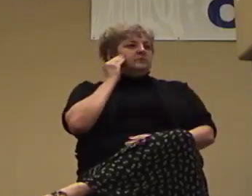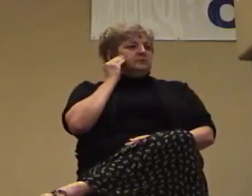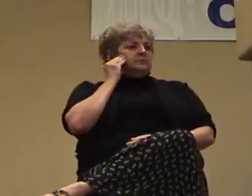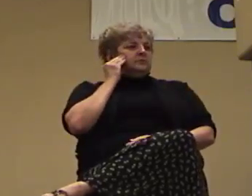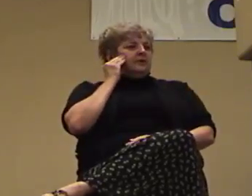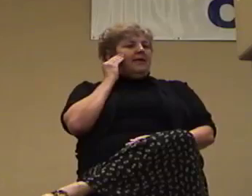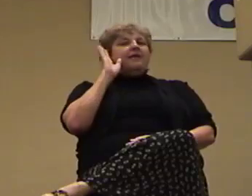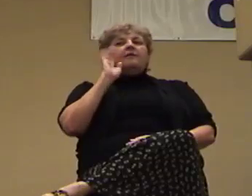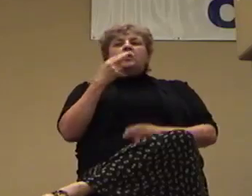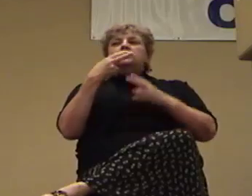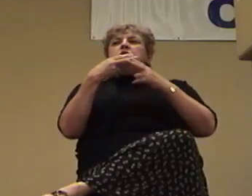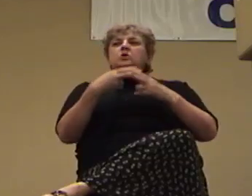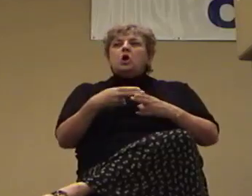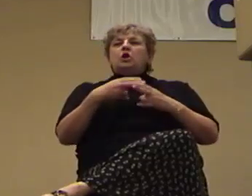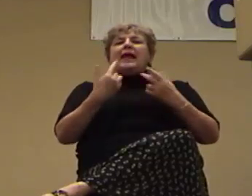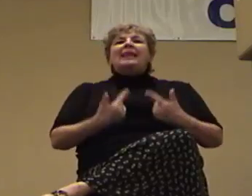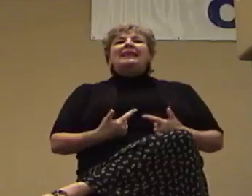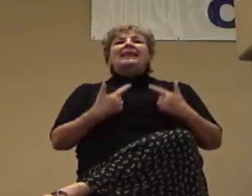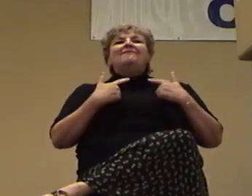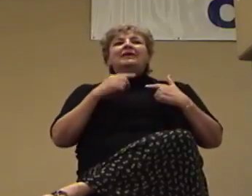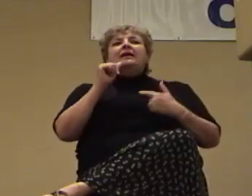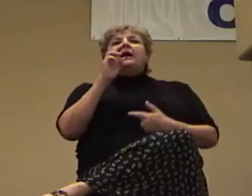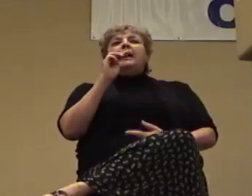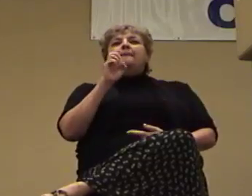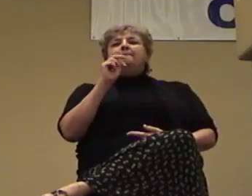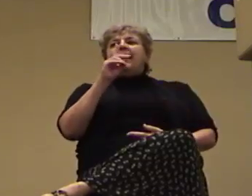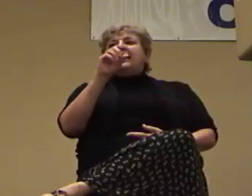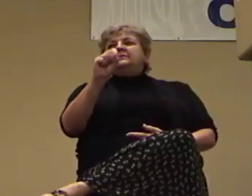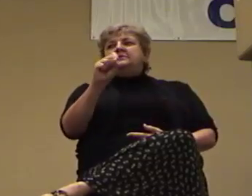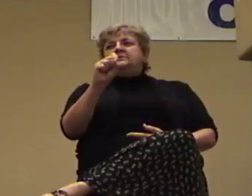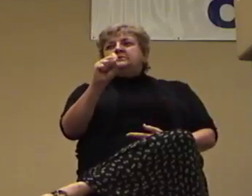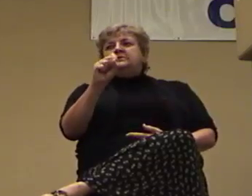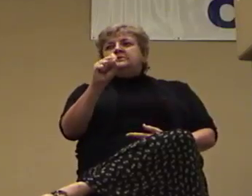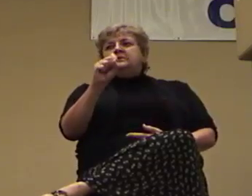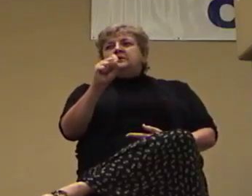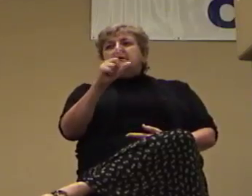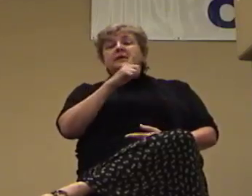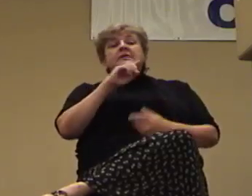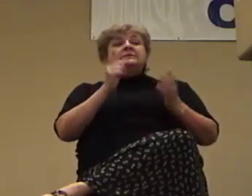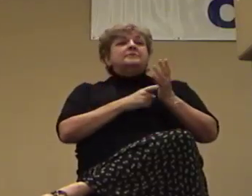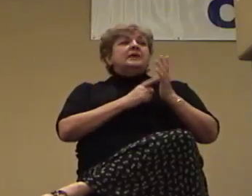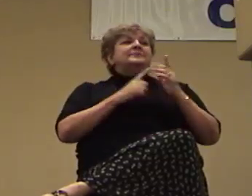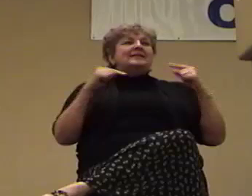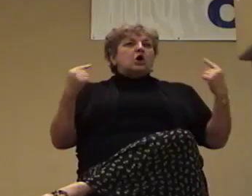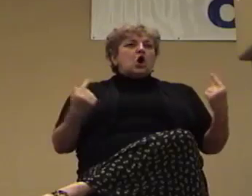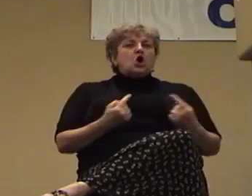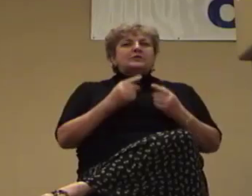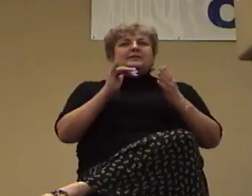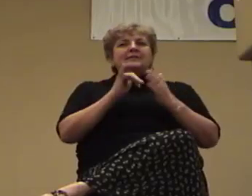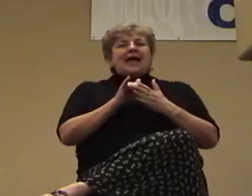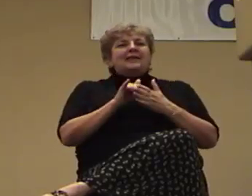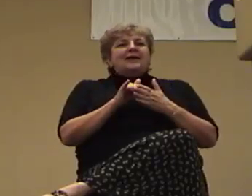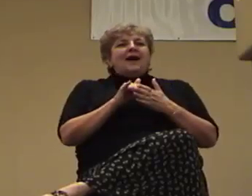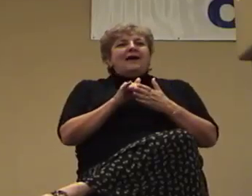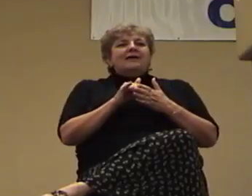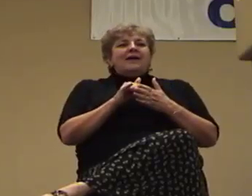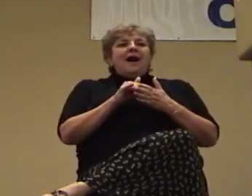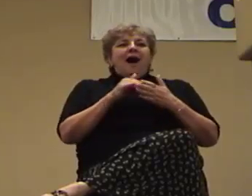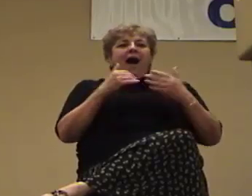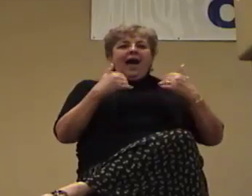amends here, because sometimes it hurts like I can't tell you, to know that I have a child and I don't know what she looks like, to know that she's about to